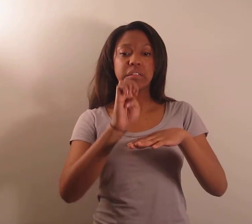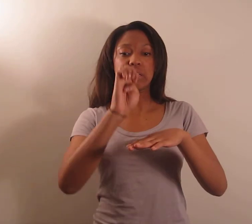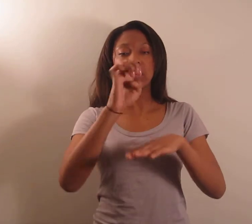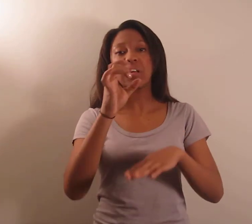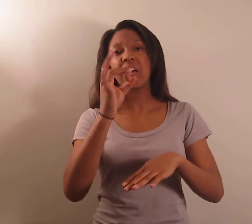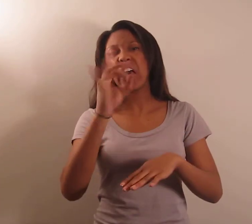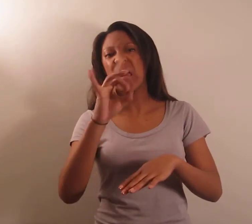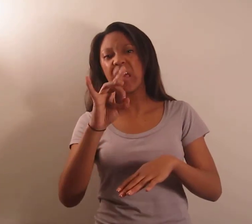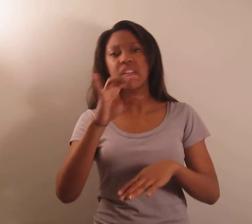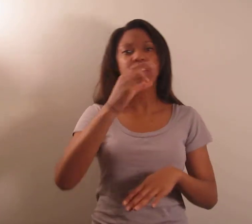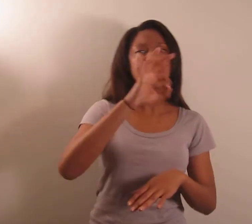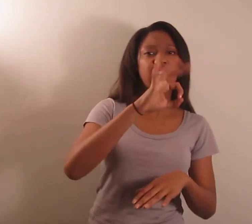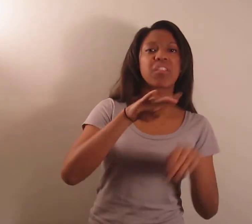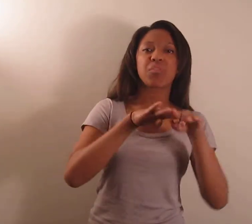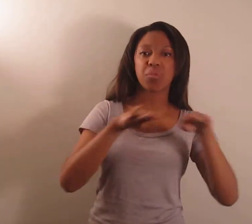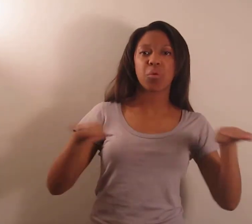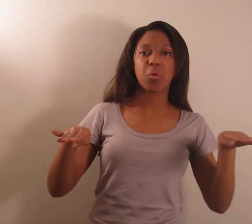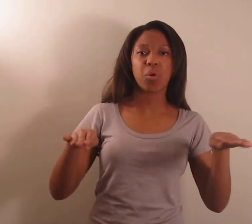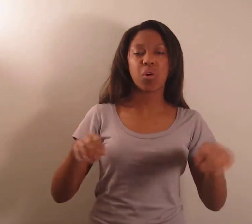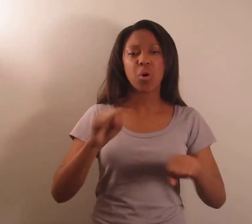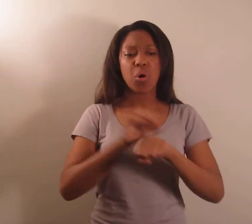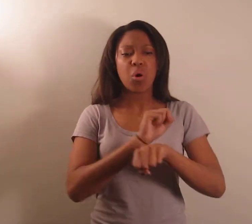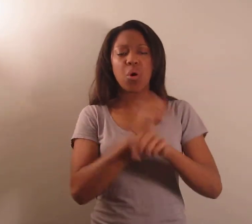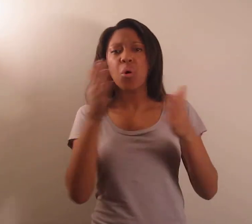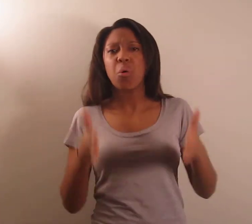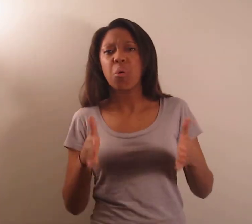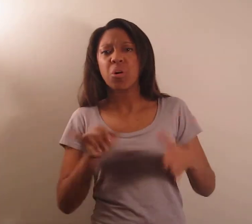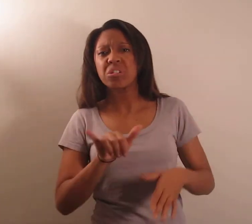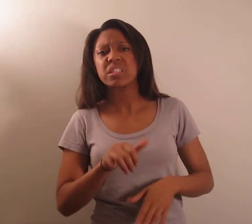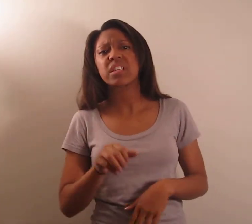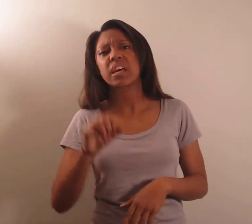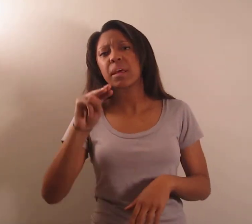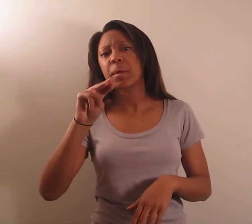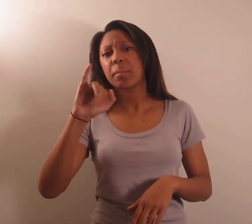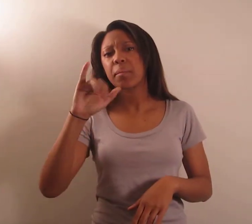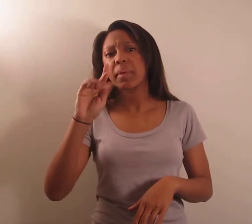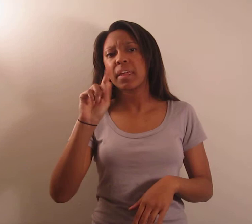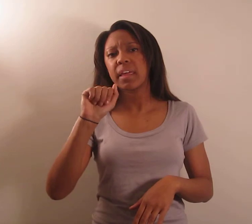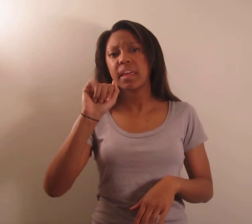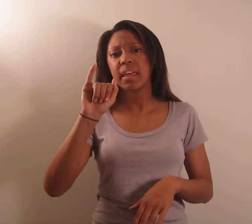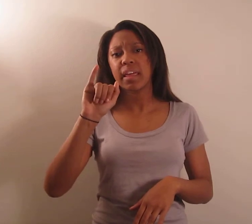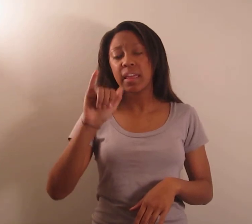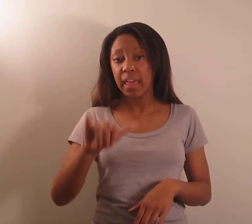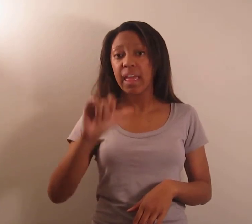Workers like Michaela Marciano, who managed to send a few dollars to her family in Italy every month.